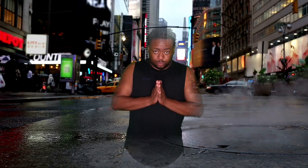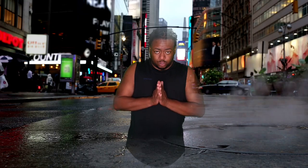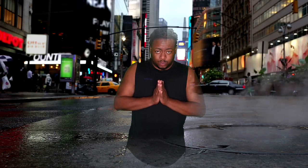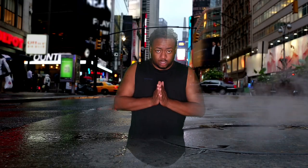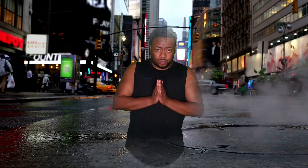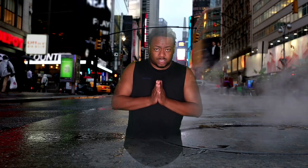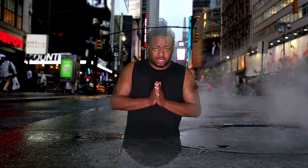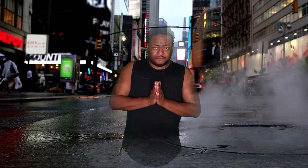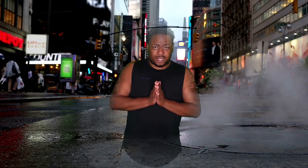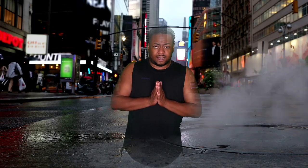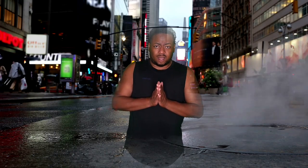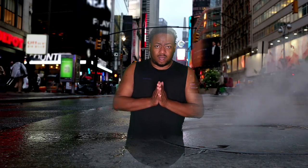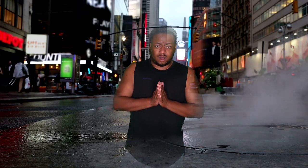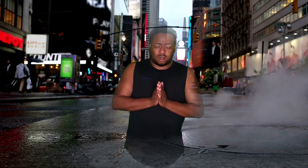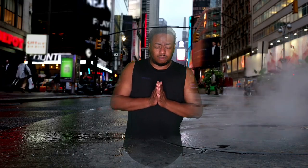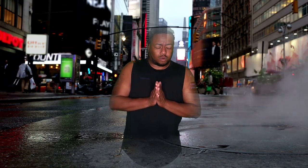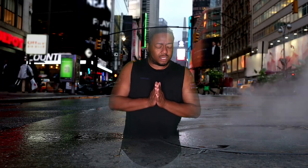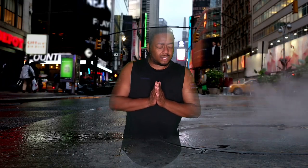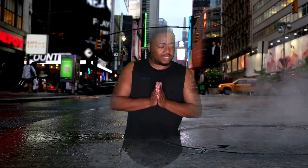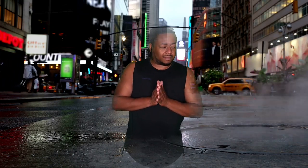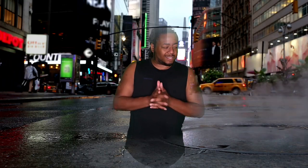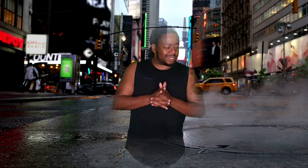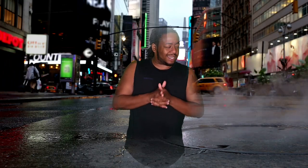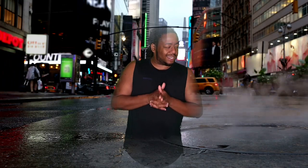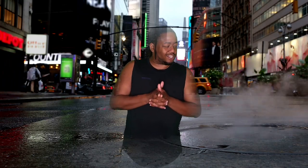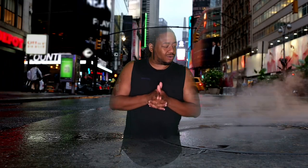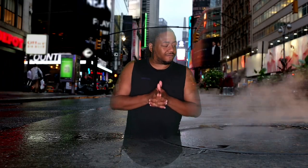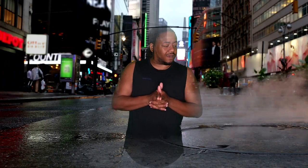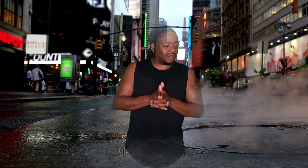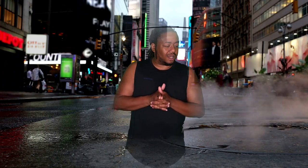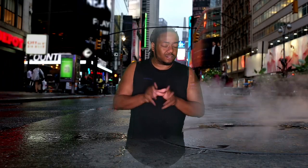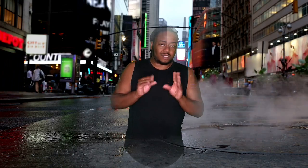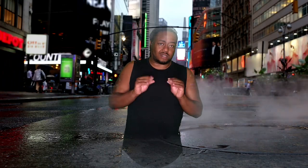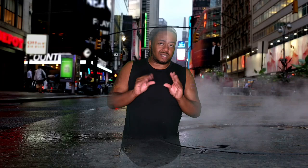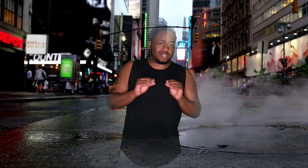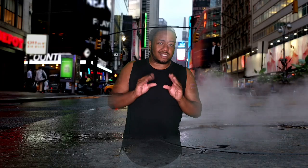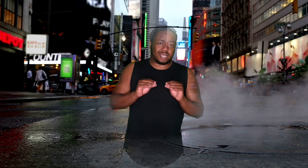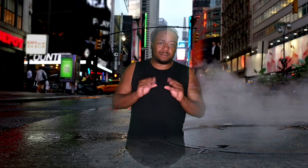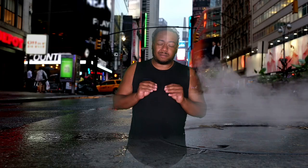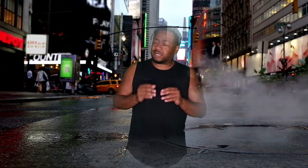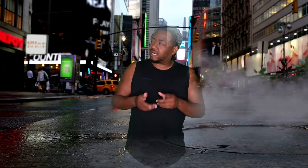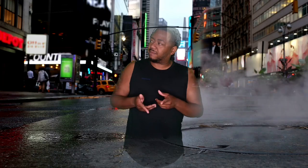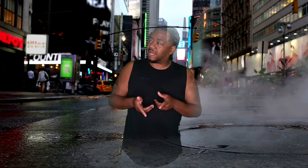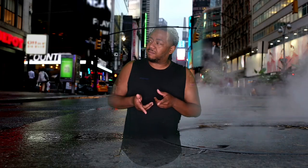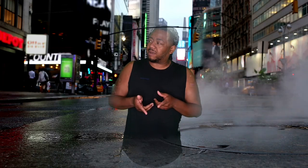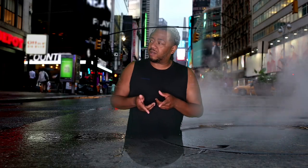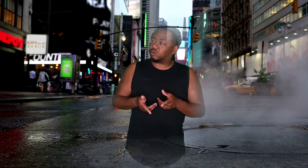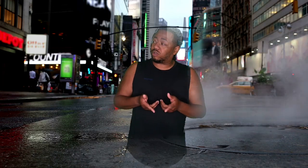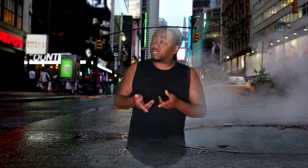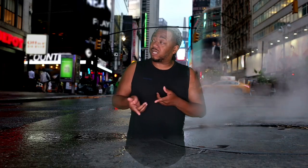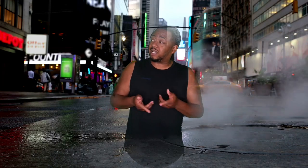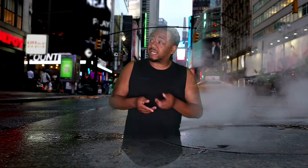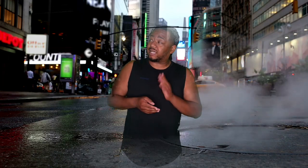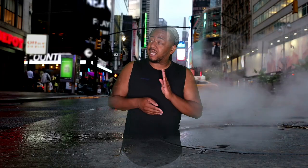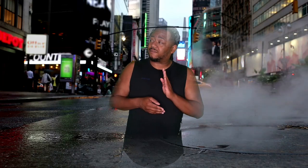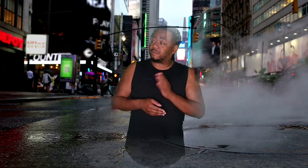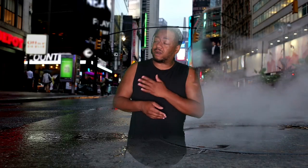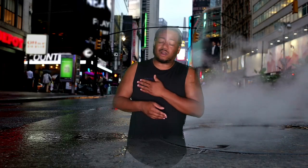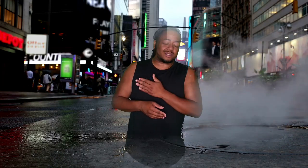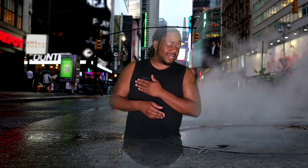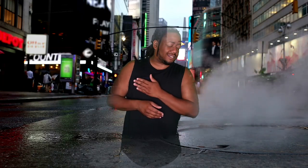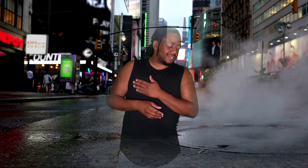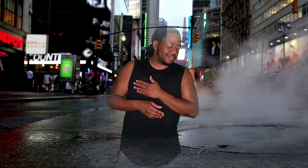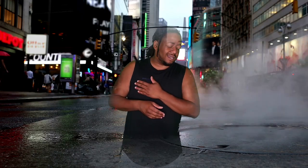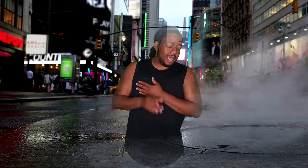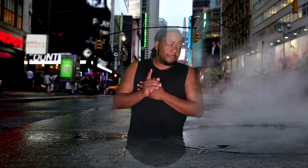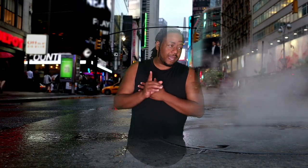Baby, what you doing? Girl, we could've had it all. Rolling in the deeper to the edge, you would fall. You talk a good game, but the game ain't better. Words cut like a knife and my